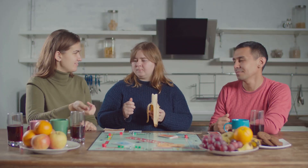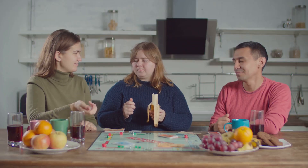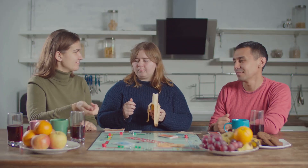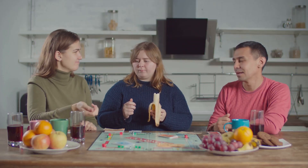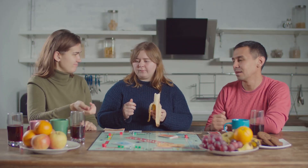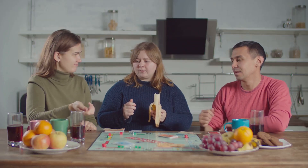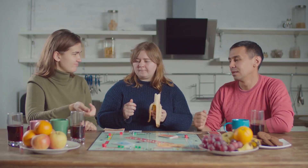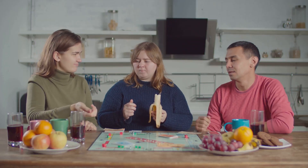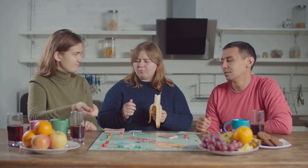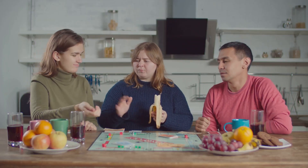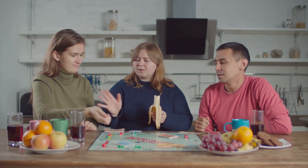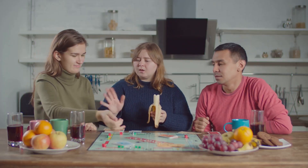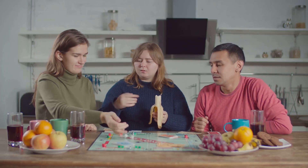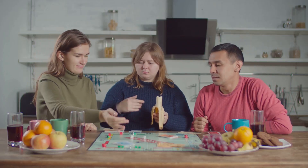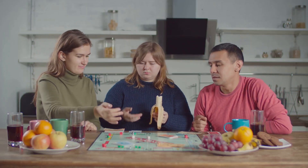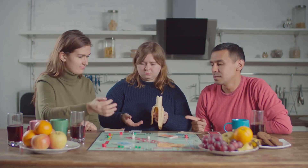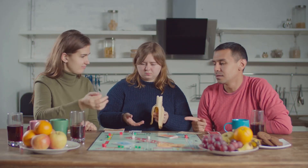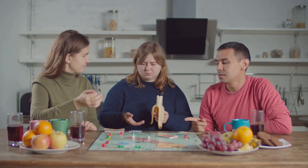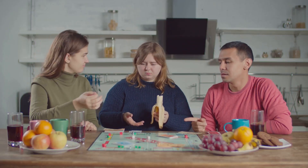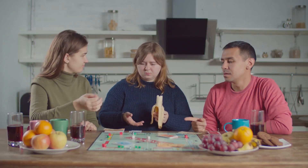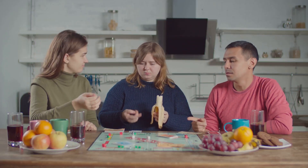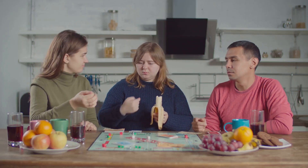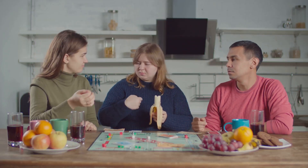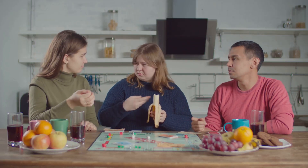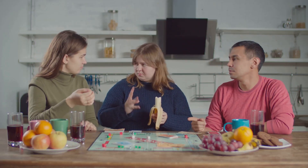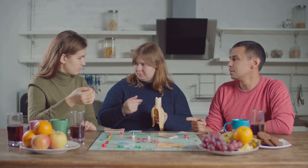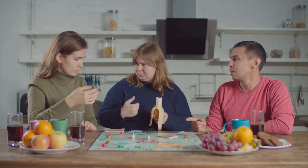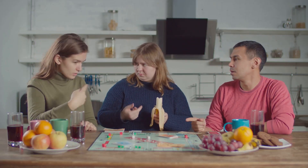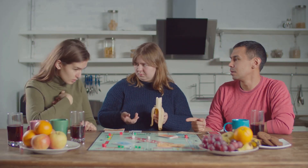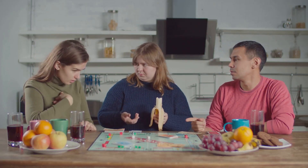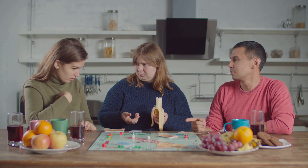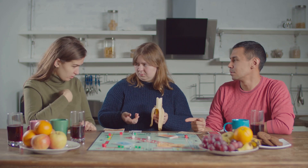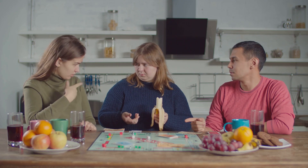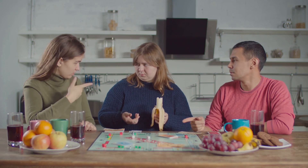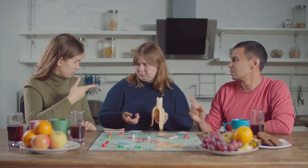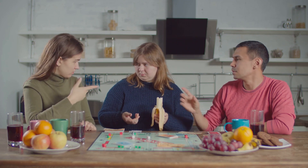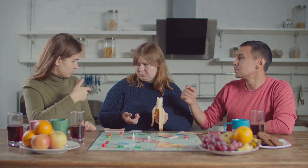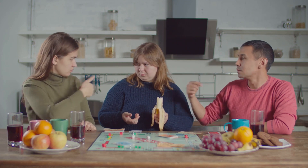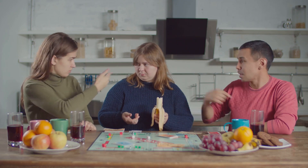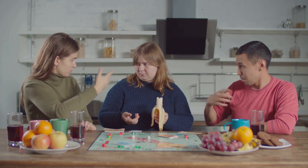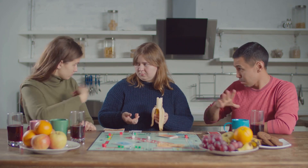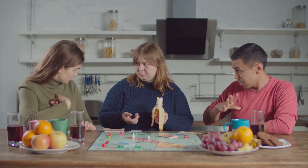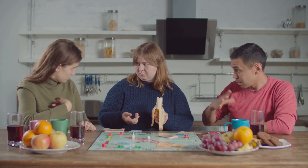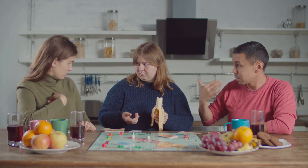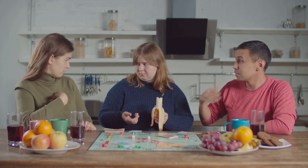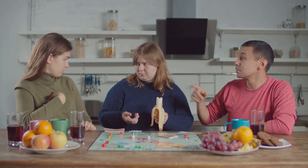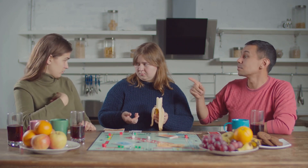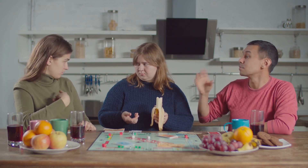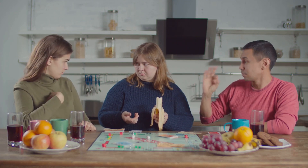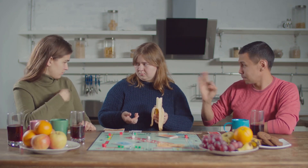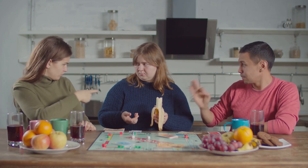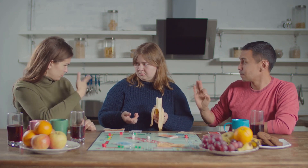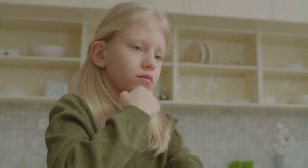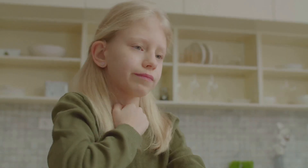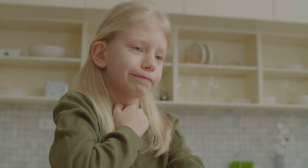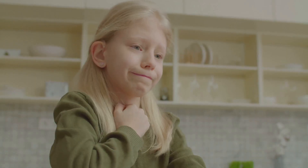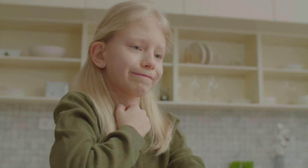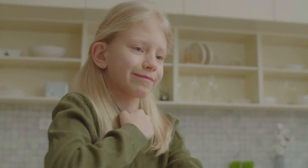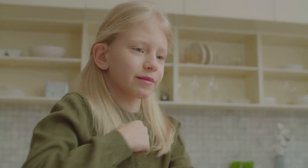On one hand, we have films like Coda, which have made strides in representation by casting deaf actors and incorporating sign language, yet, on